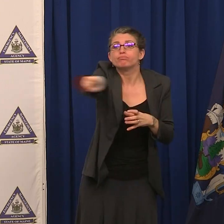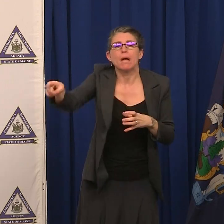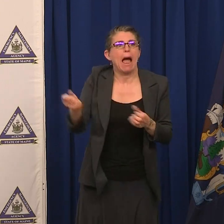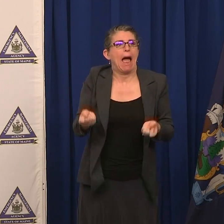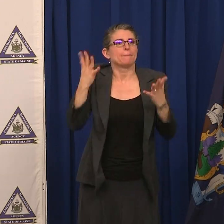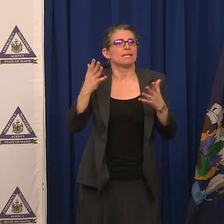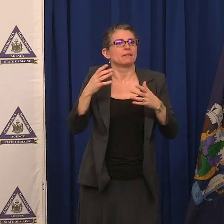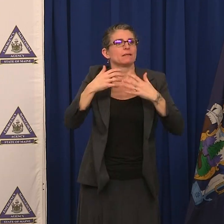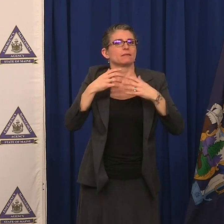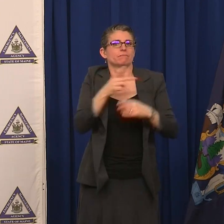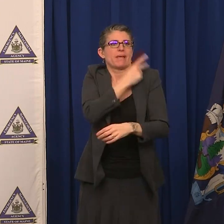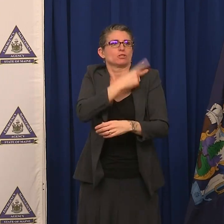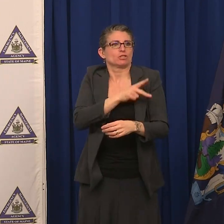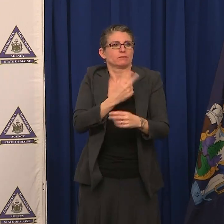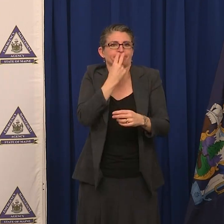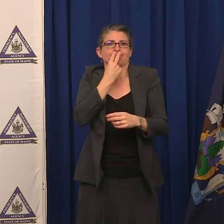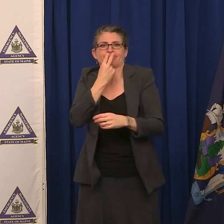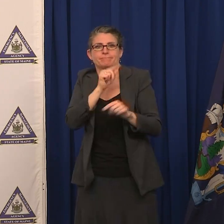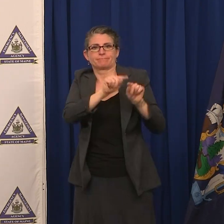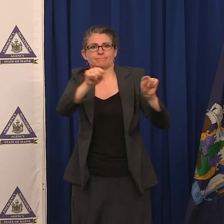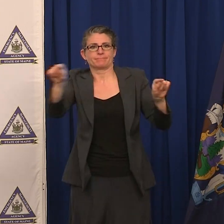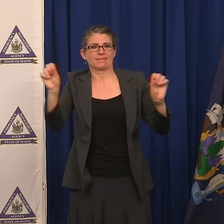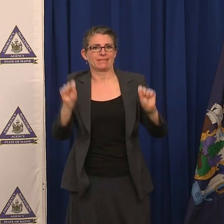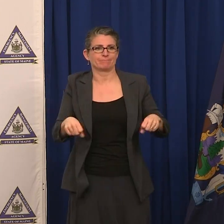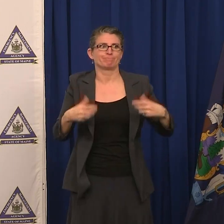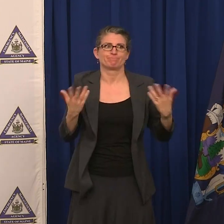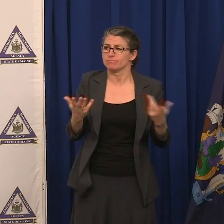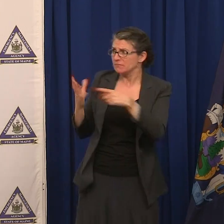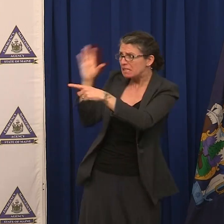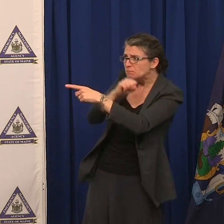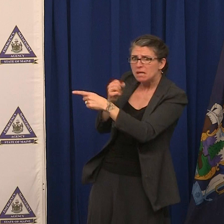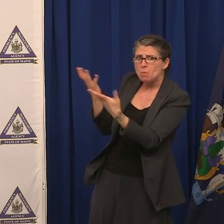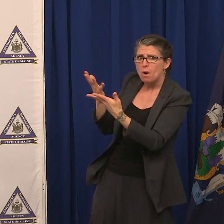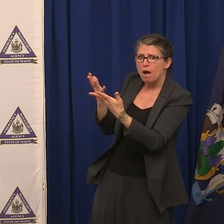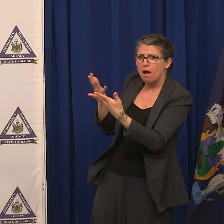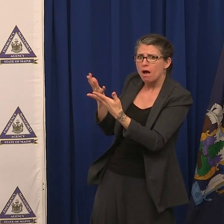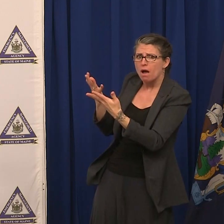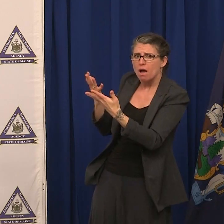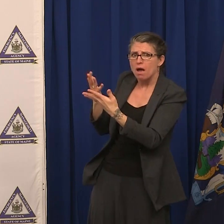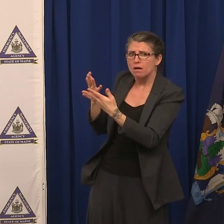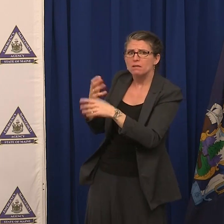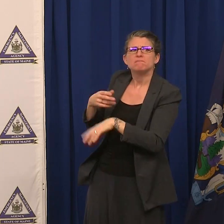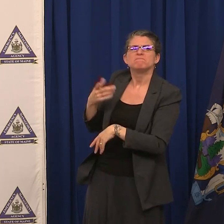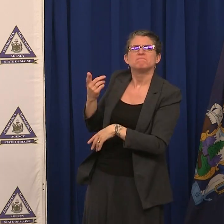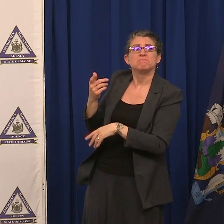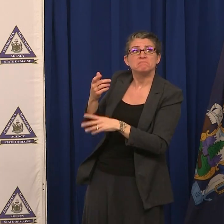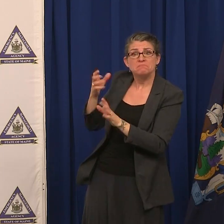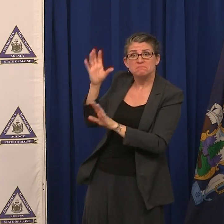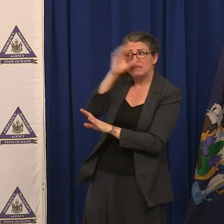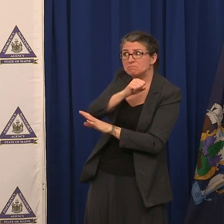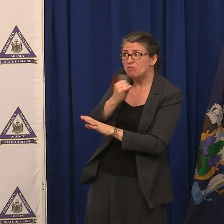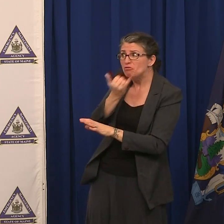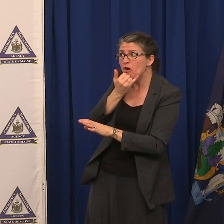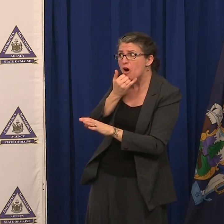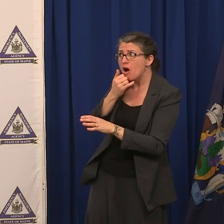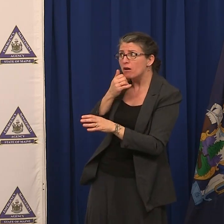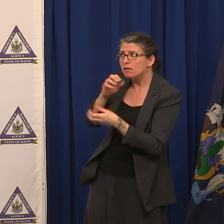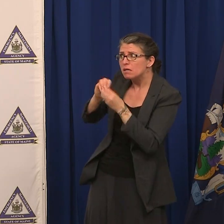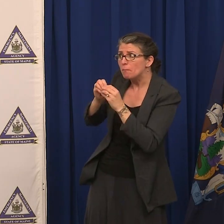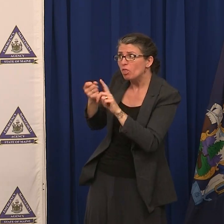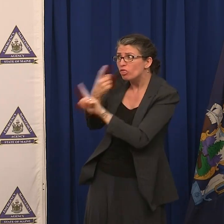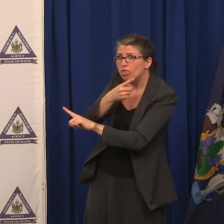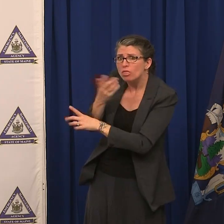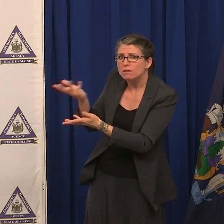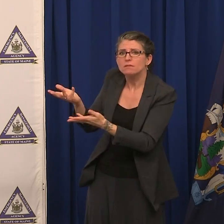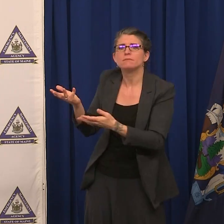using a range. So when we talk about the number of requests we're making, even though here I talk about what the number is, it can